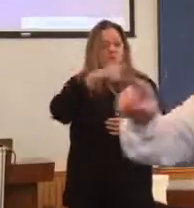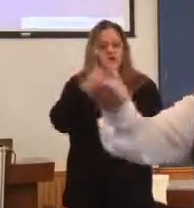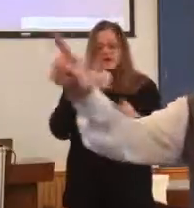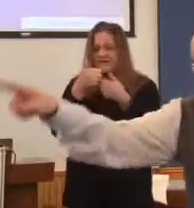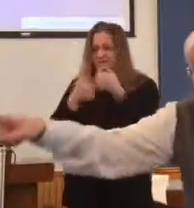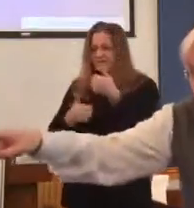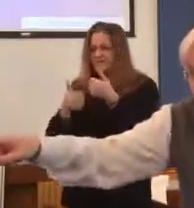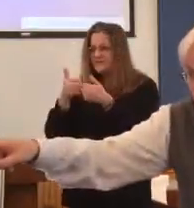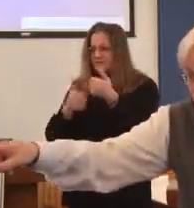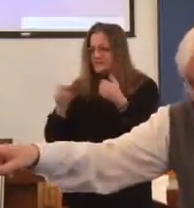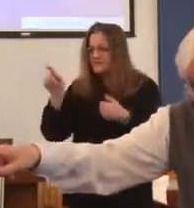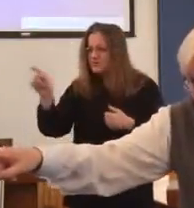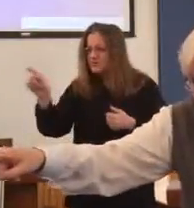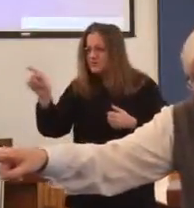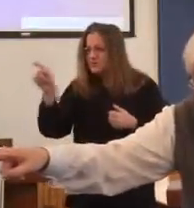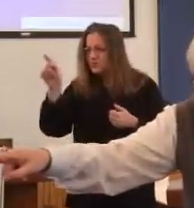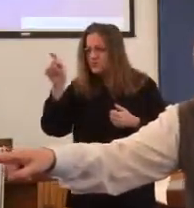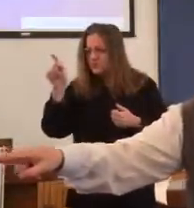even you,